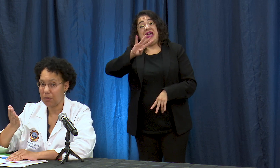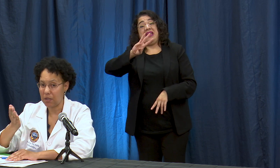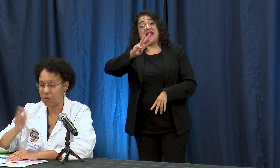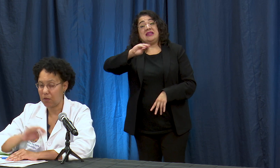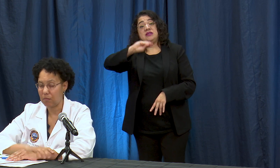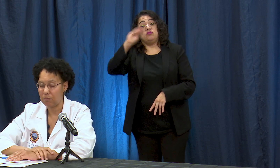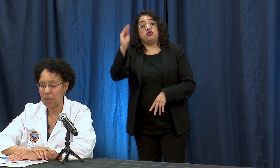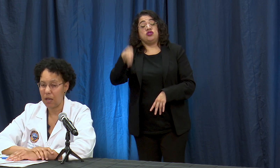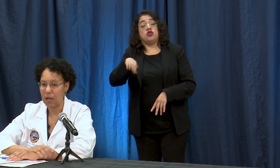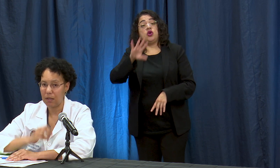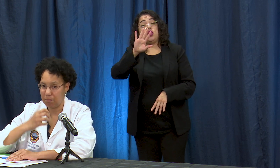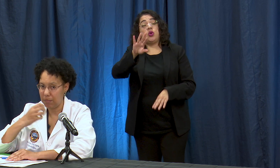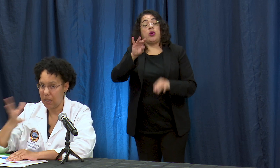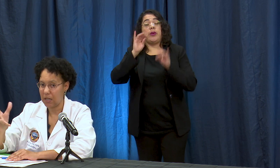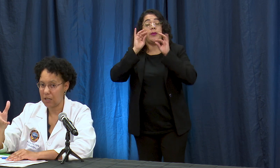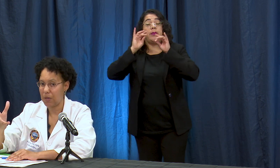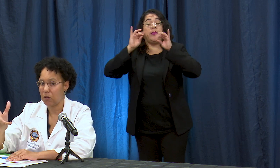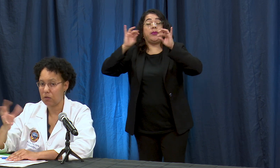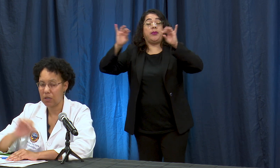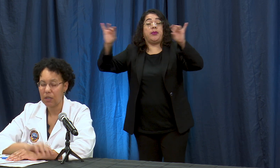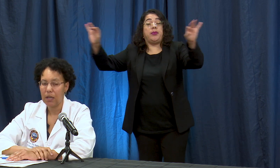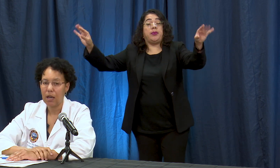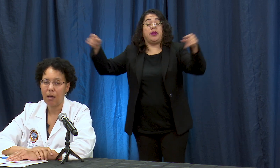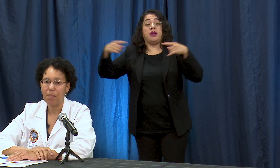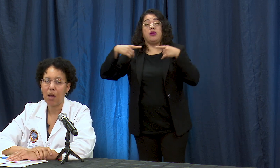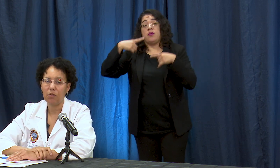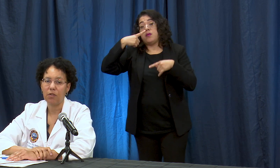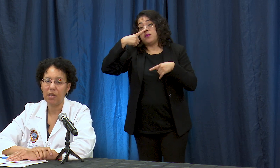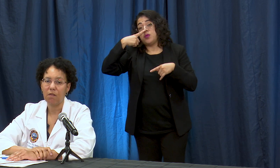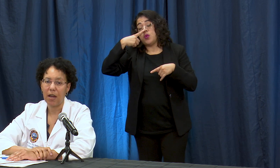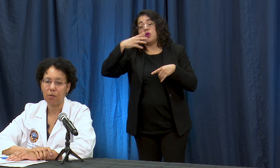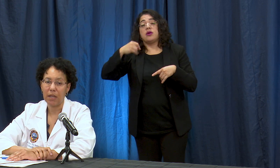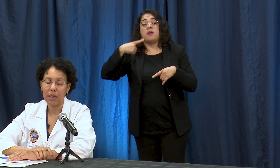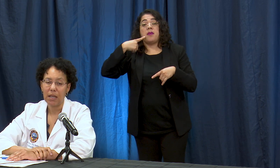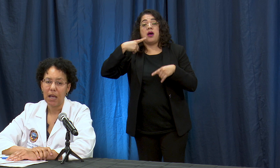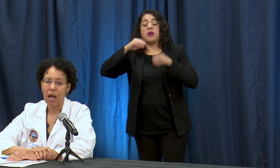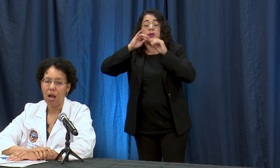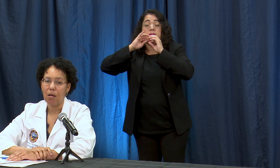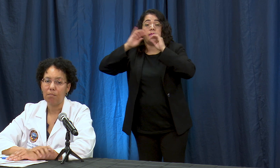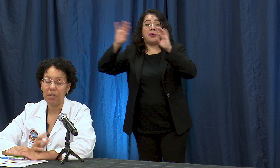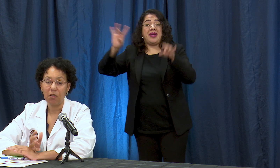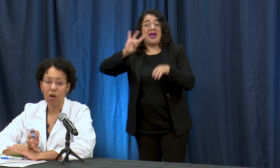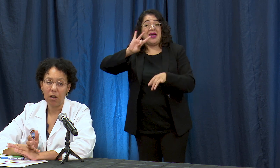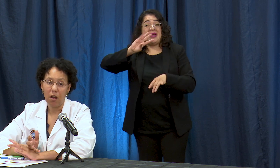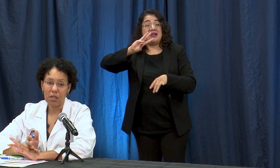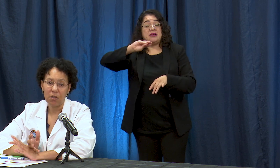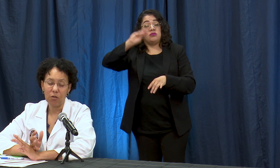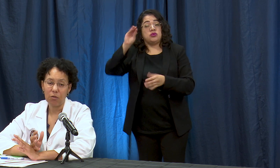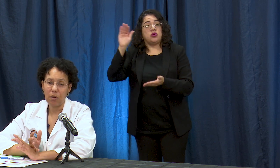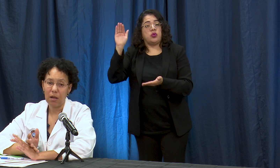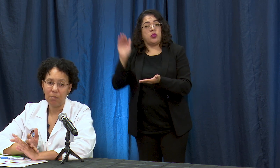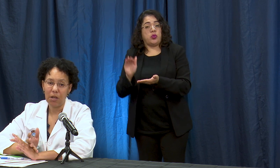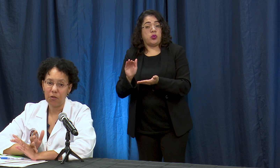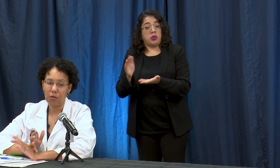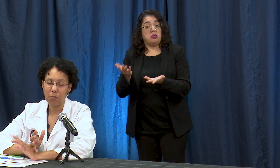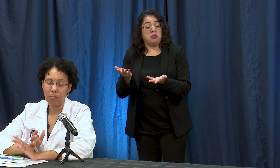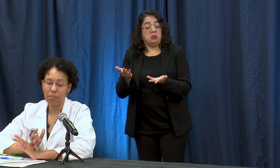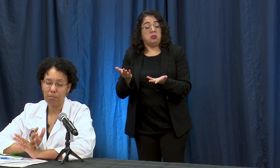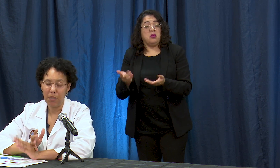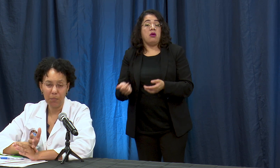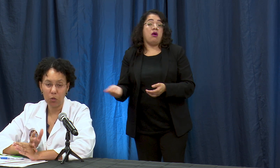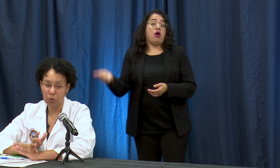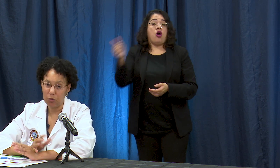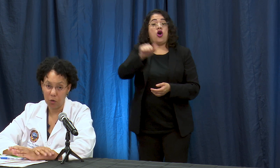your droplets from being expelled out into the environment. But there are also